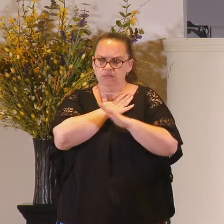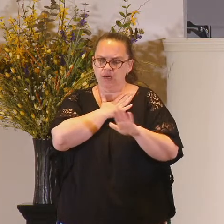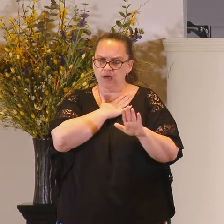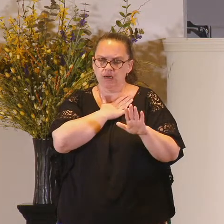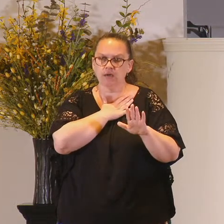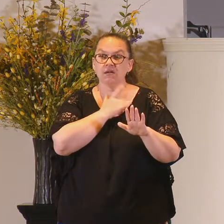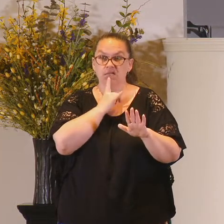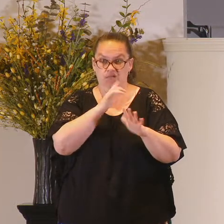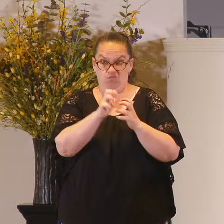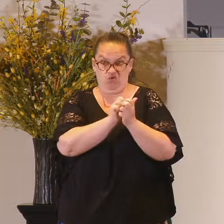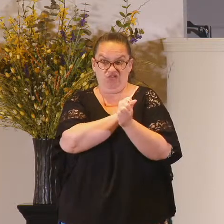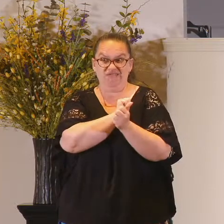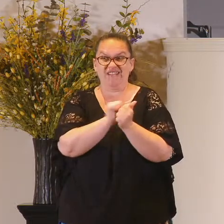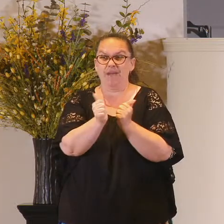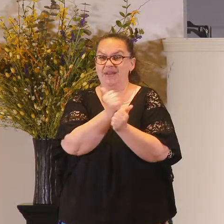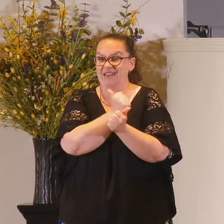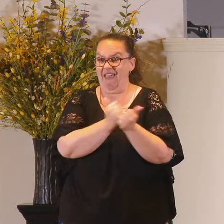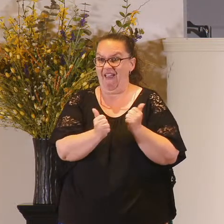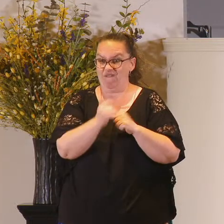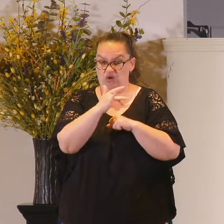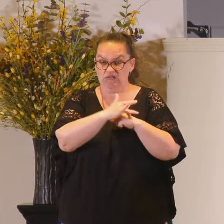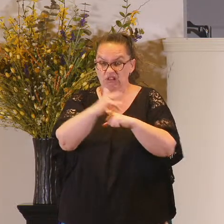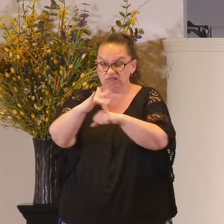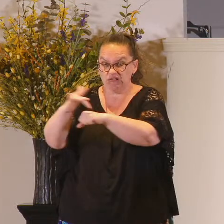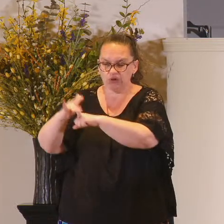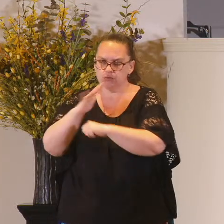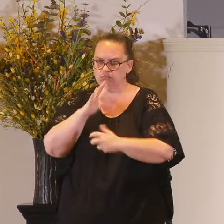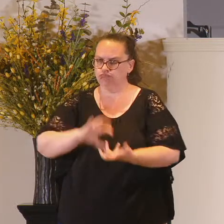And it will damage everything it touches.